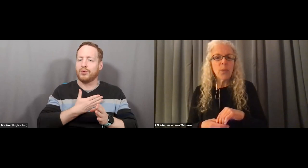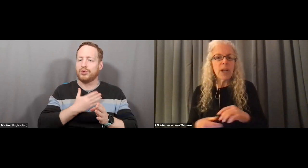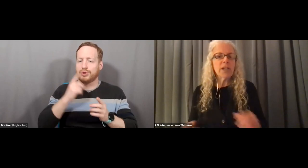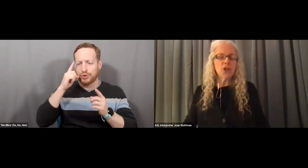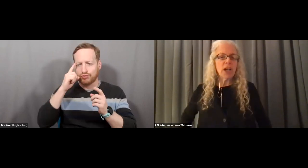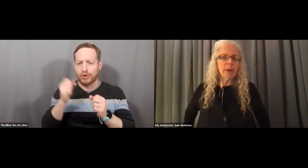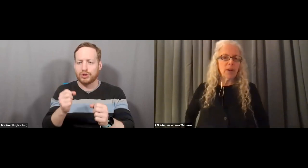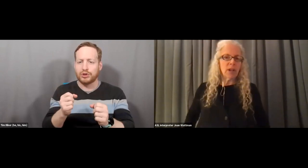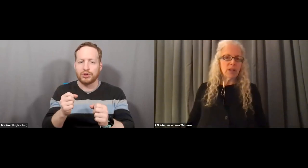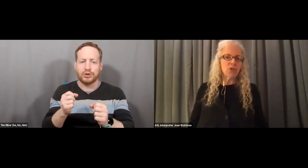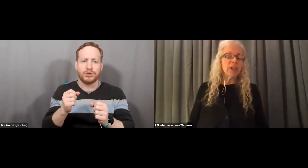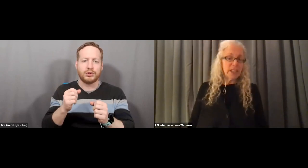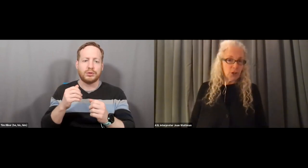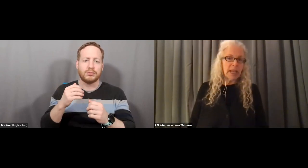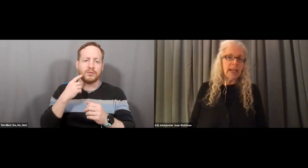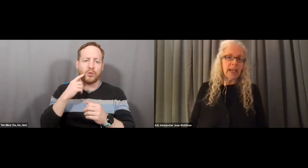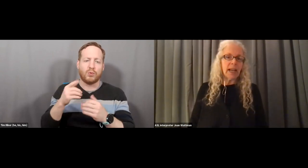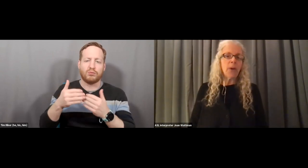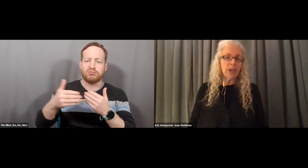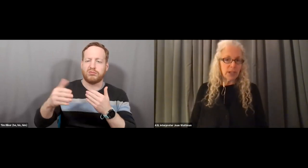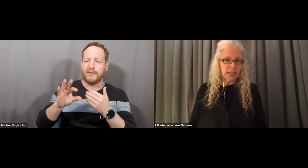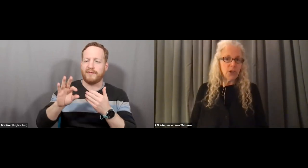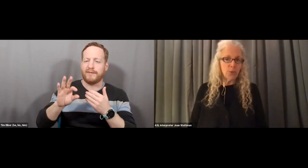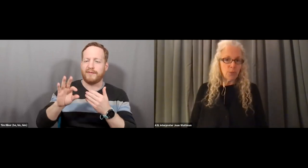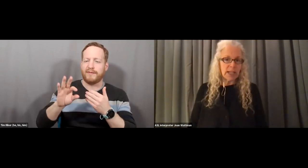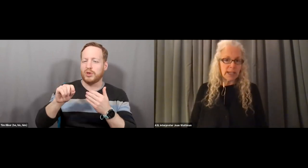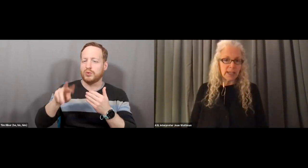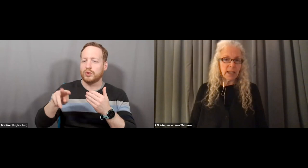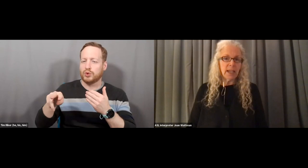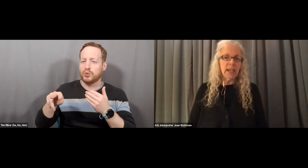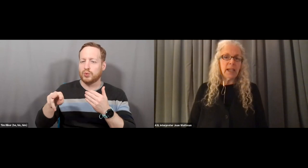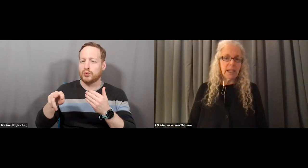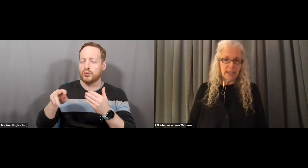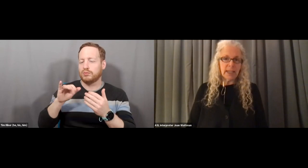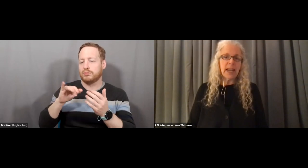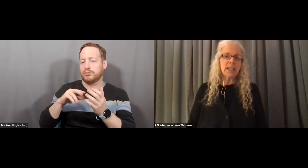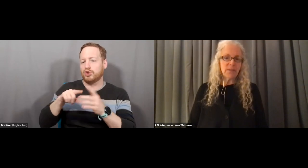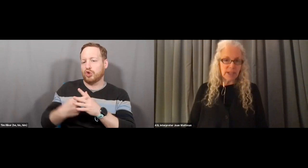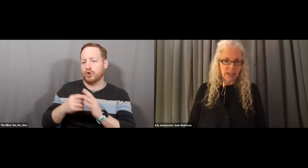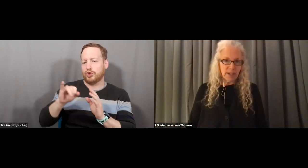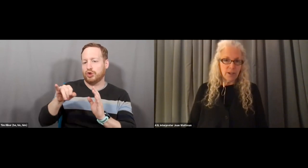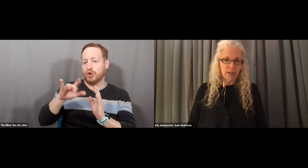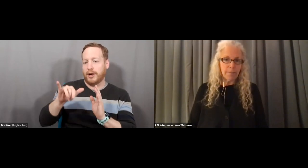wanted to talk about strategic planning and how we could continue the process into the next fiscal year.